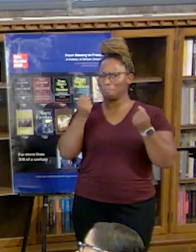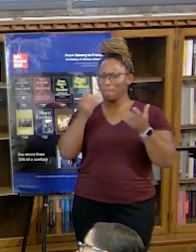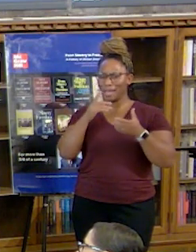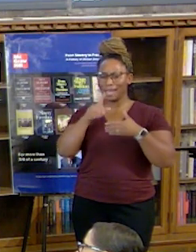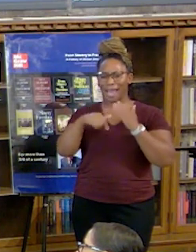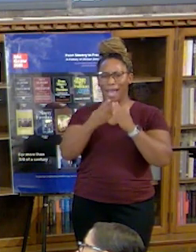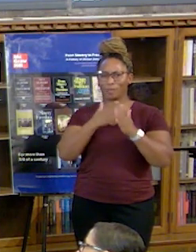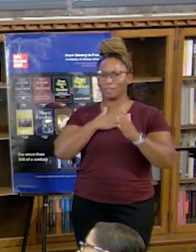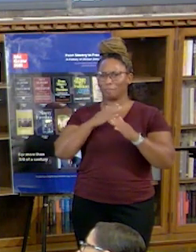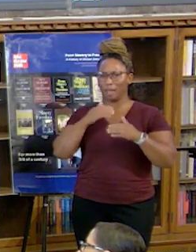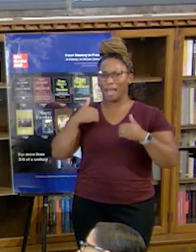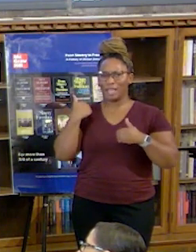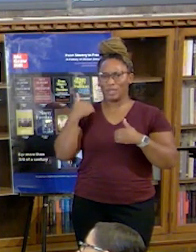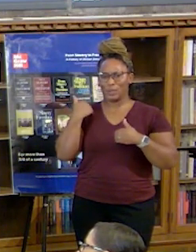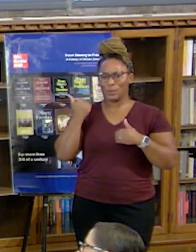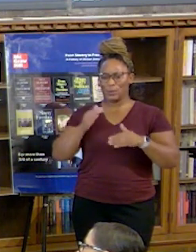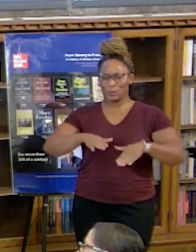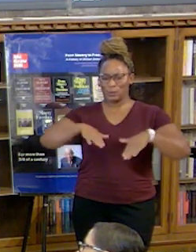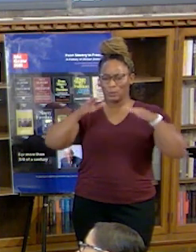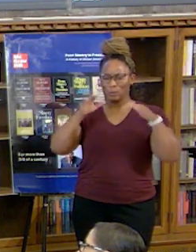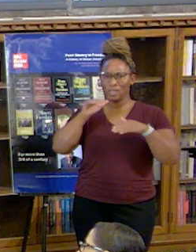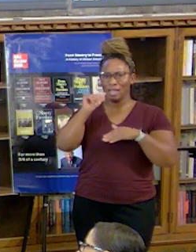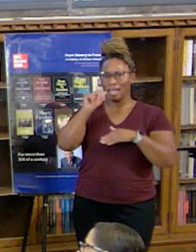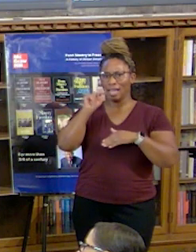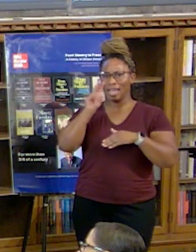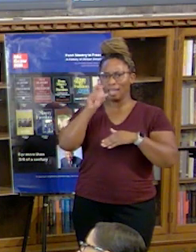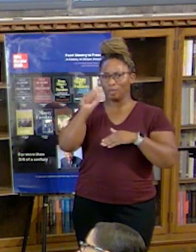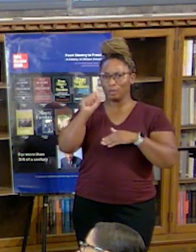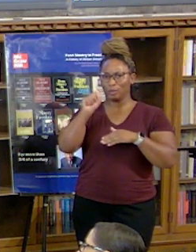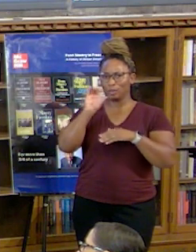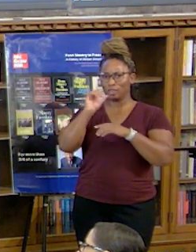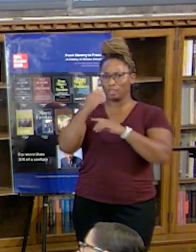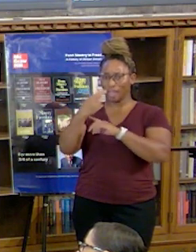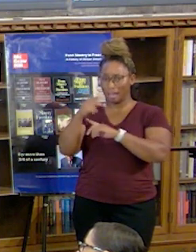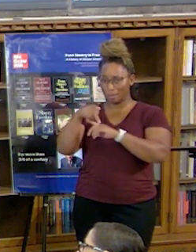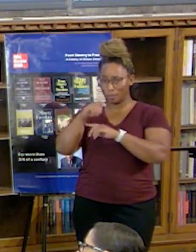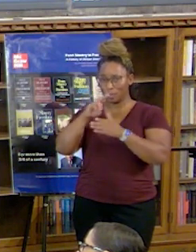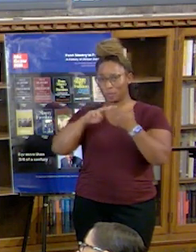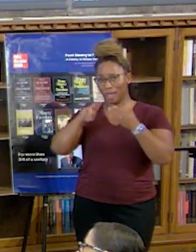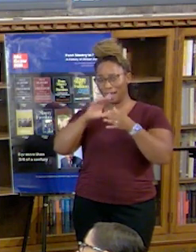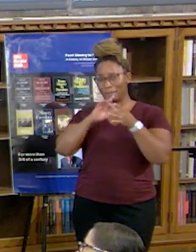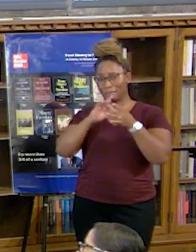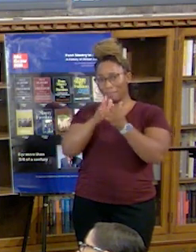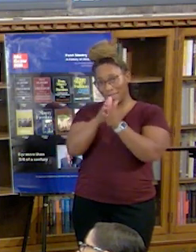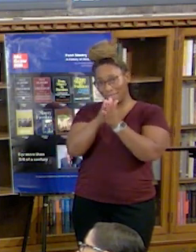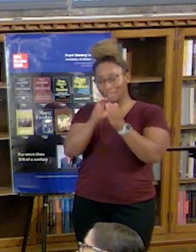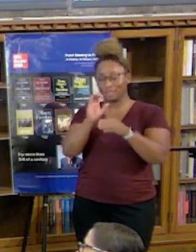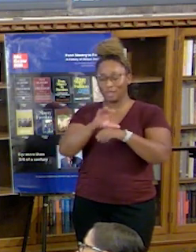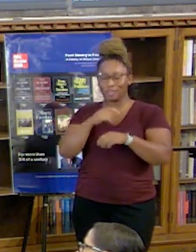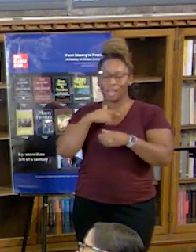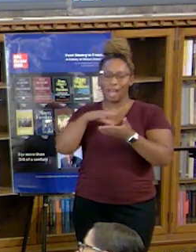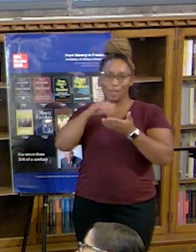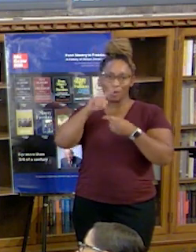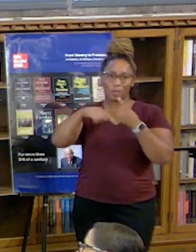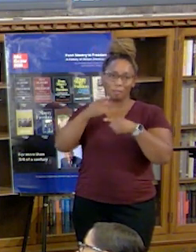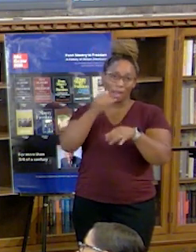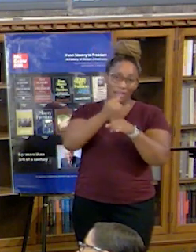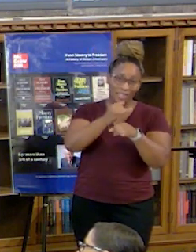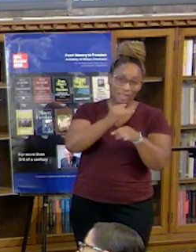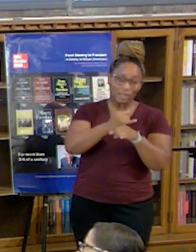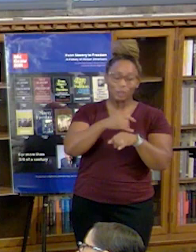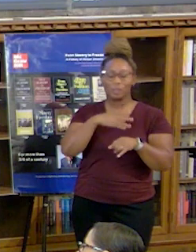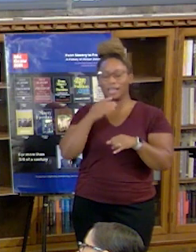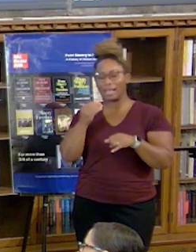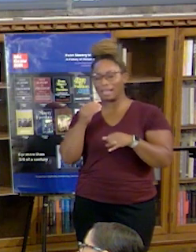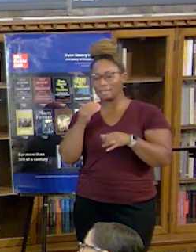youth in the Andre Georgia I learned a lot about institutions and sort of